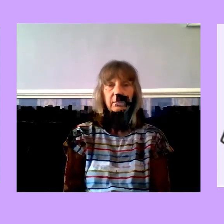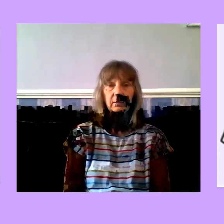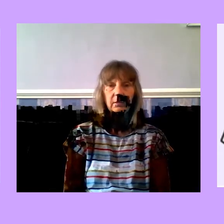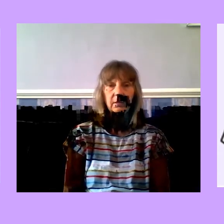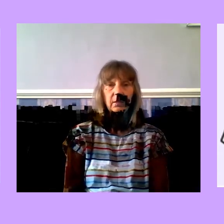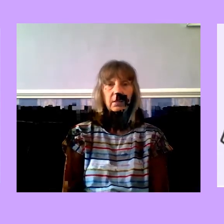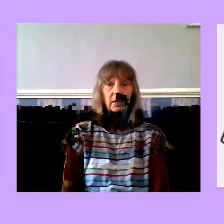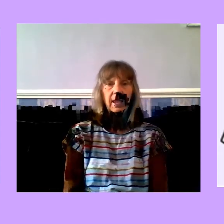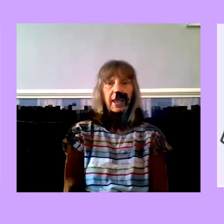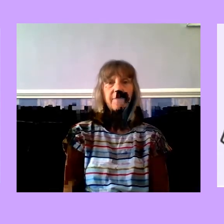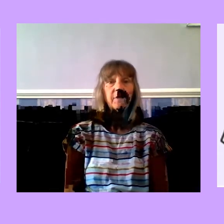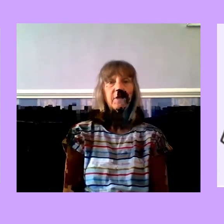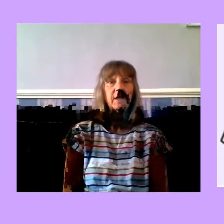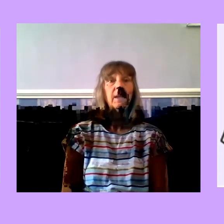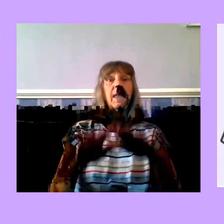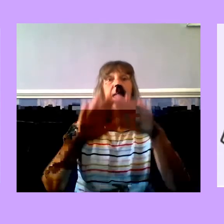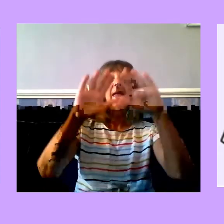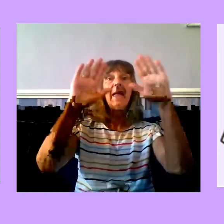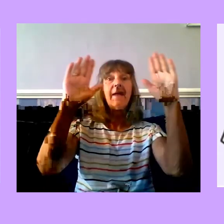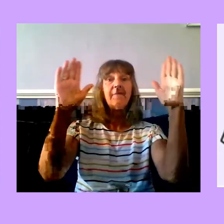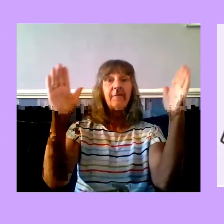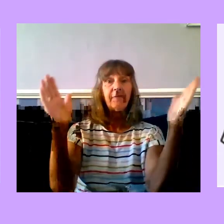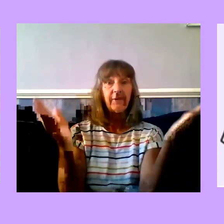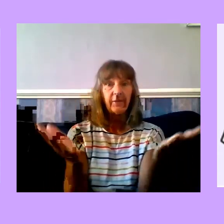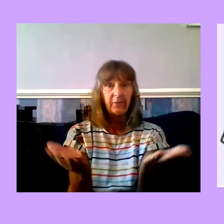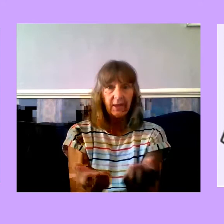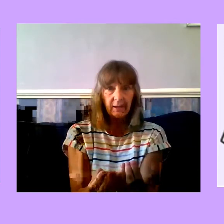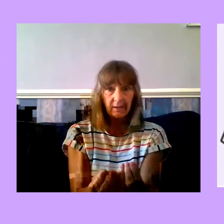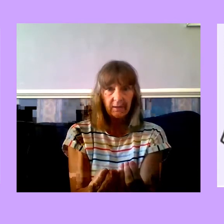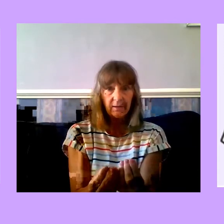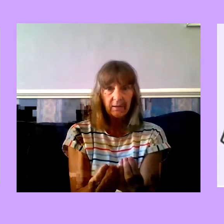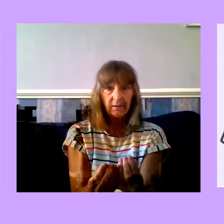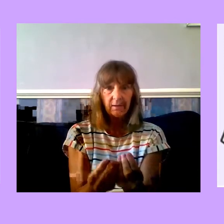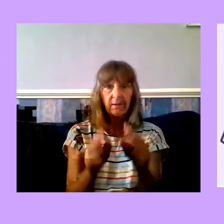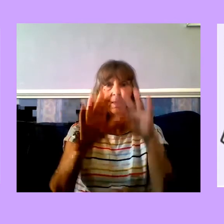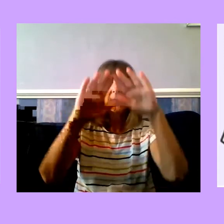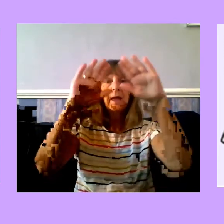Everything. Everything. Everything.